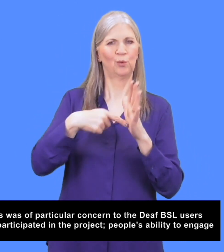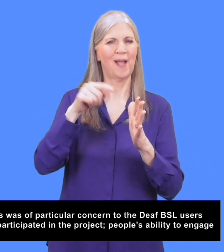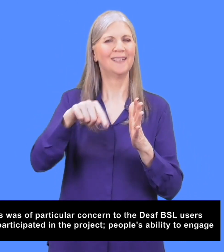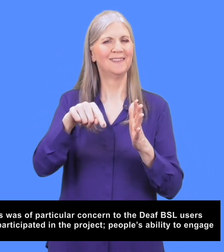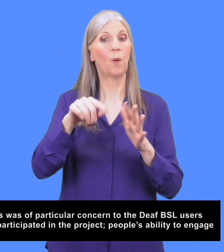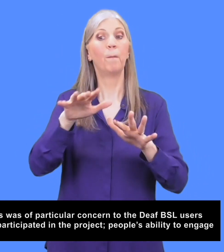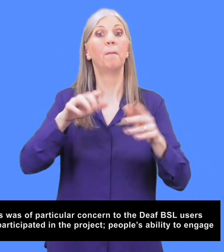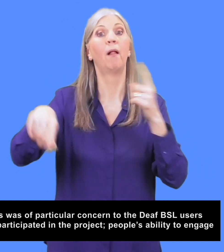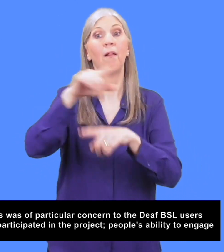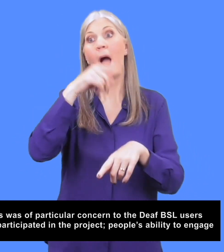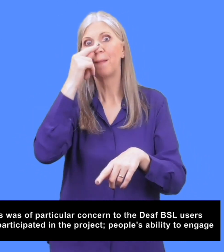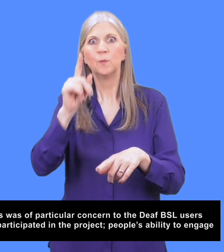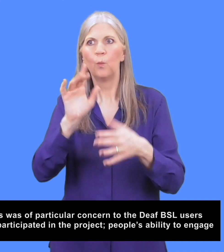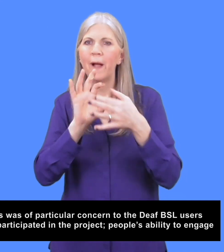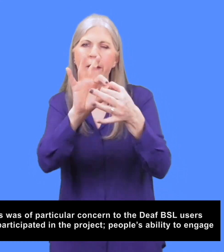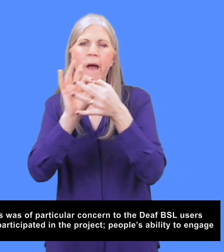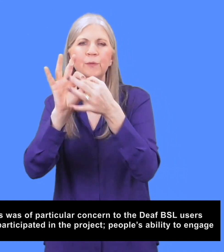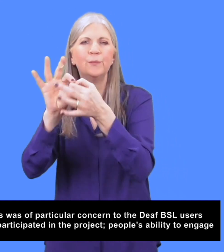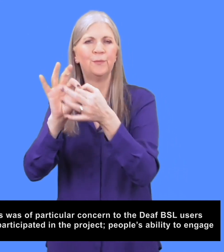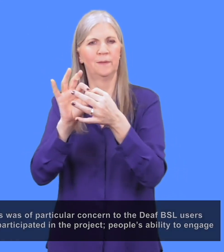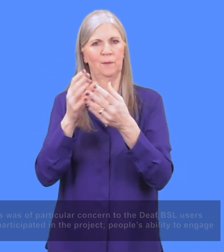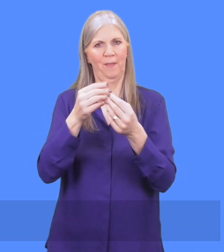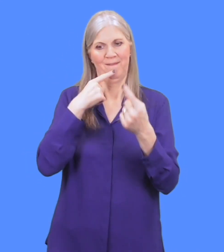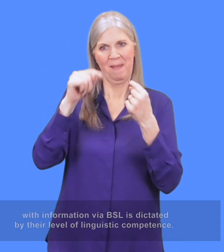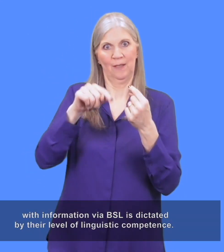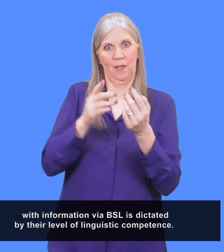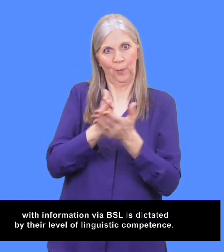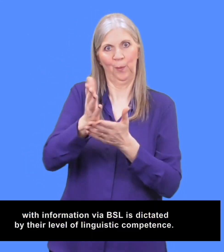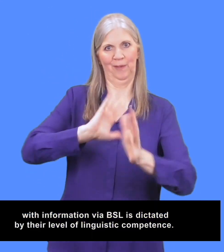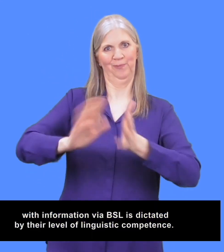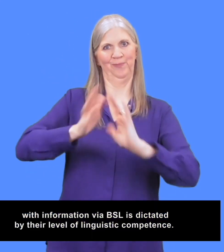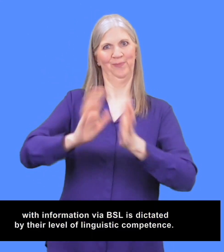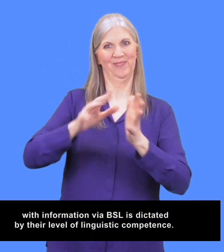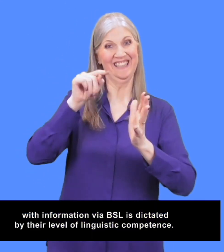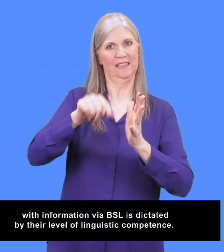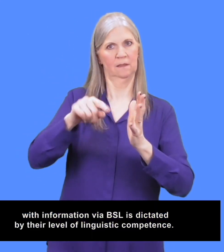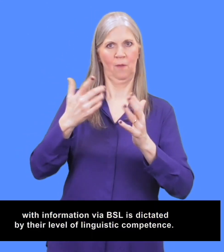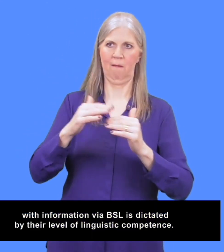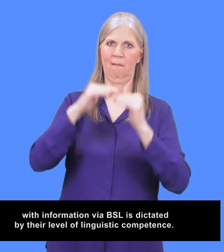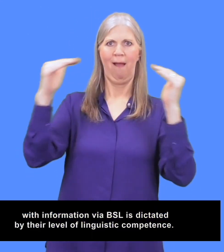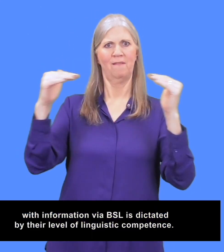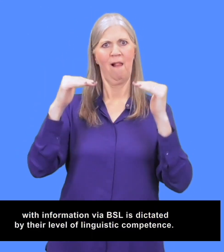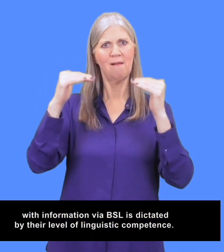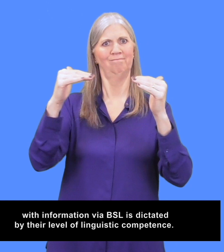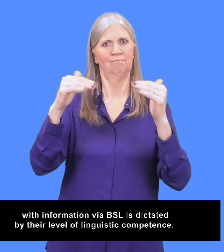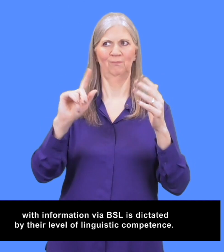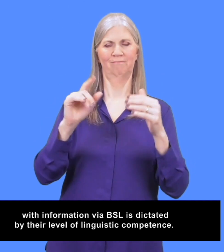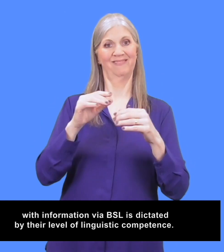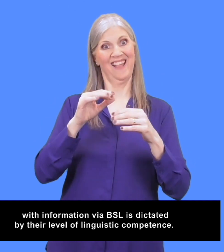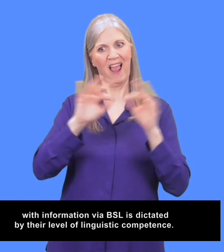People's ability to engage with information via BSL is dictated by their level of linguistic competence.